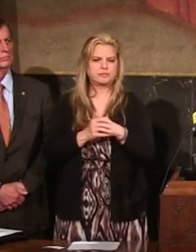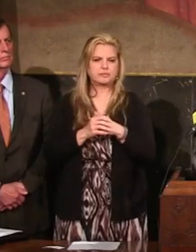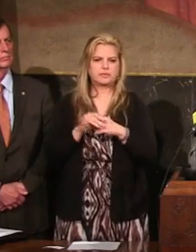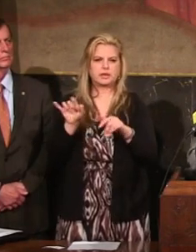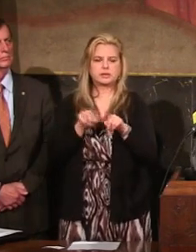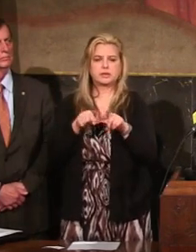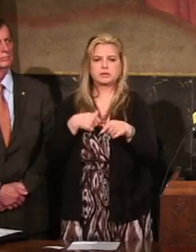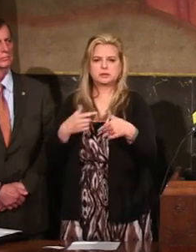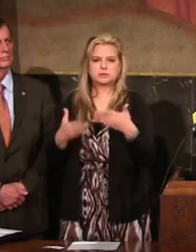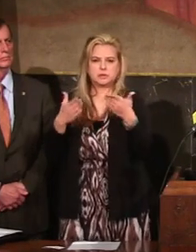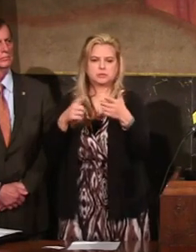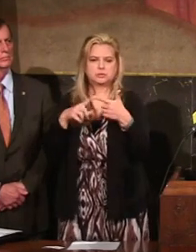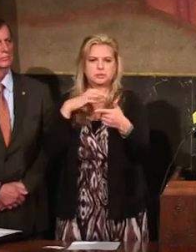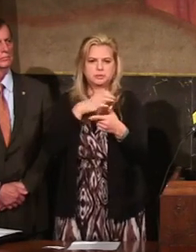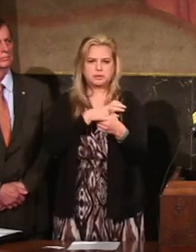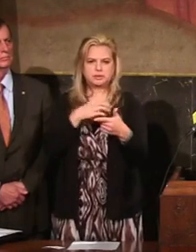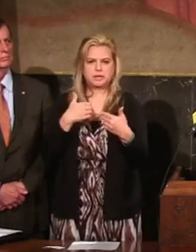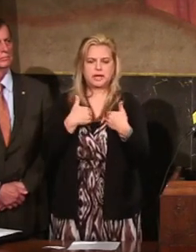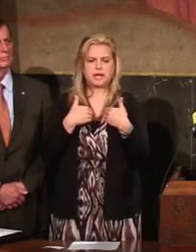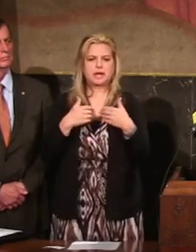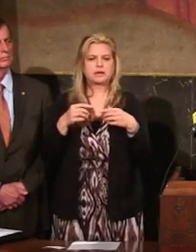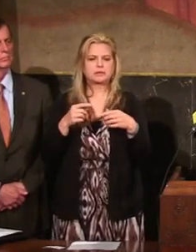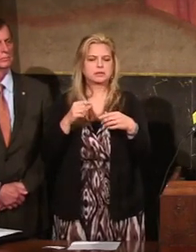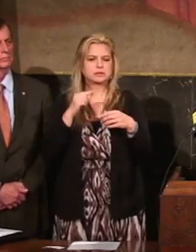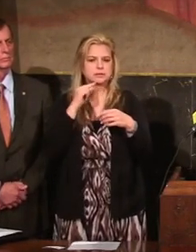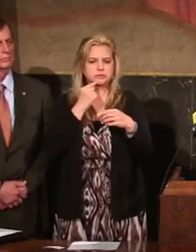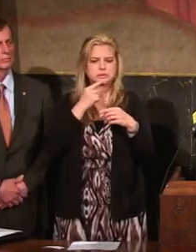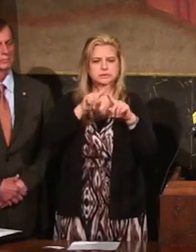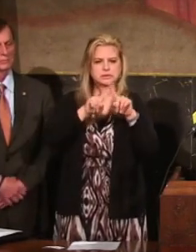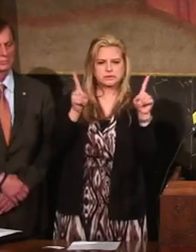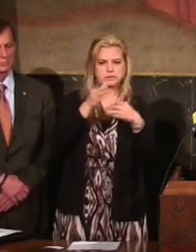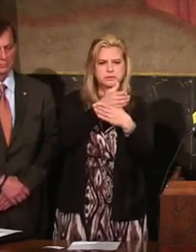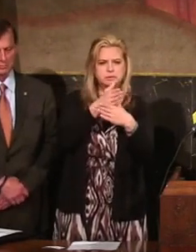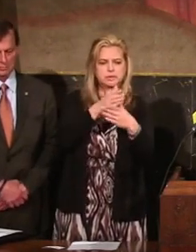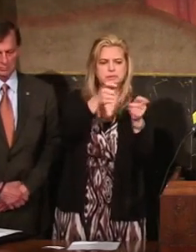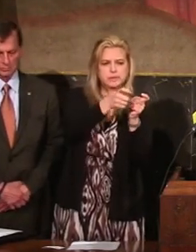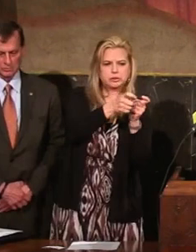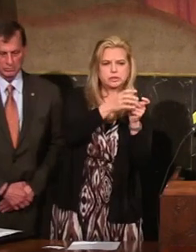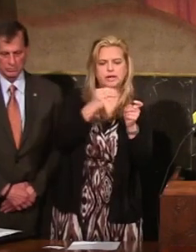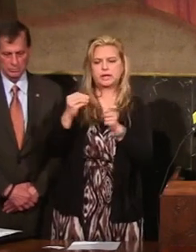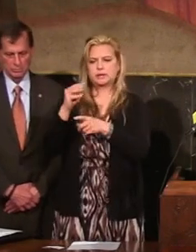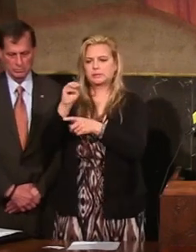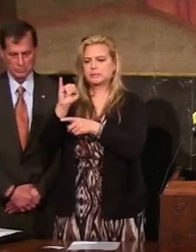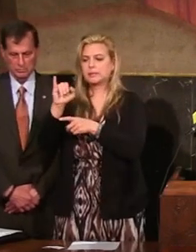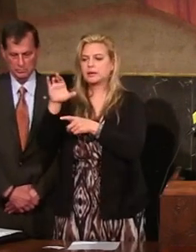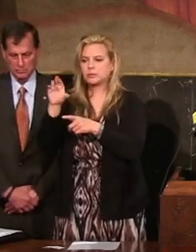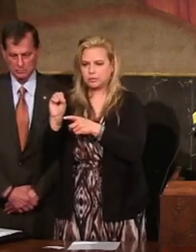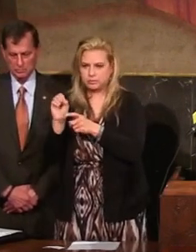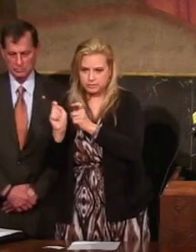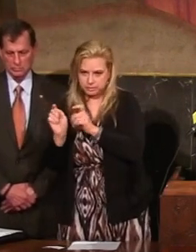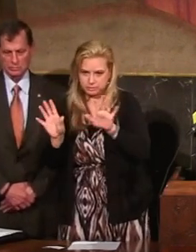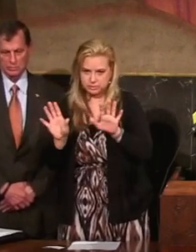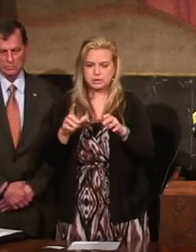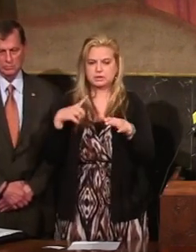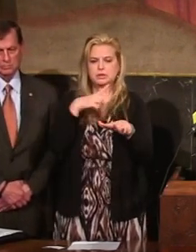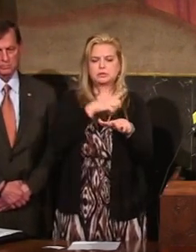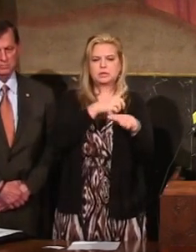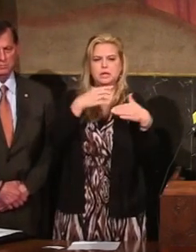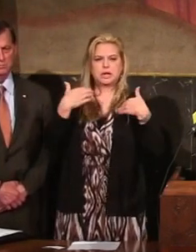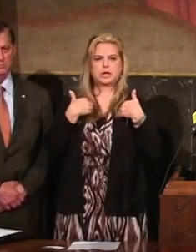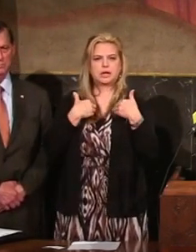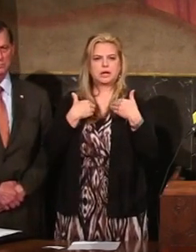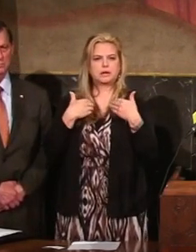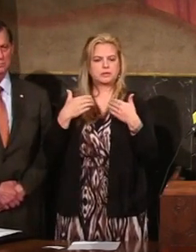I suggested to the committee, there is a significant difference between management and micromanagement. The legislature clearly has